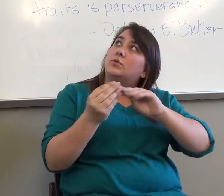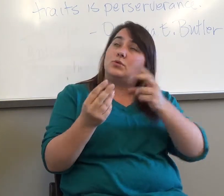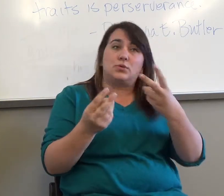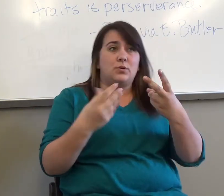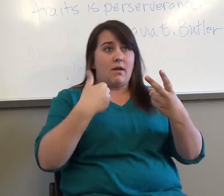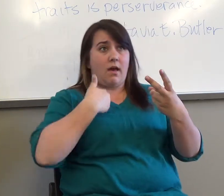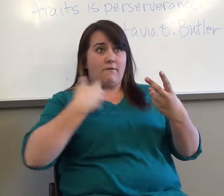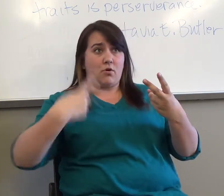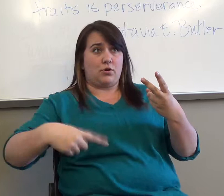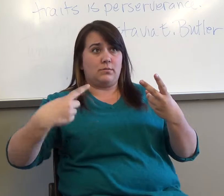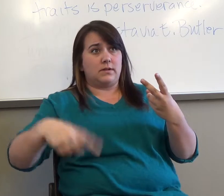argument?